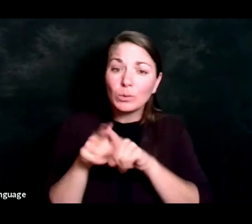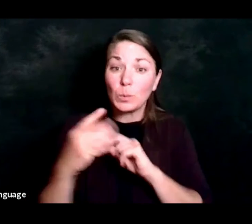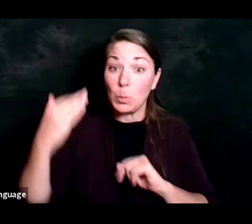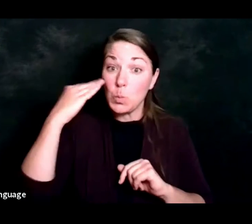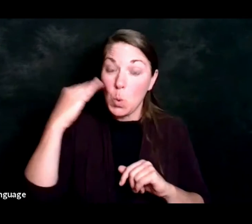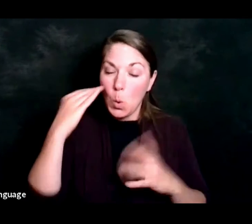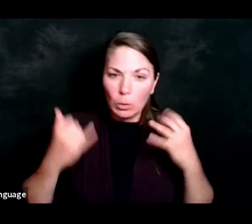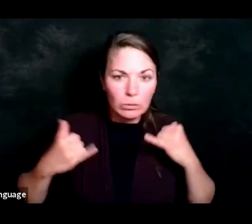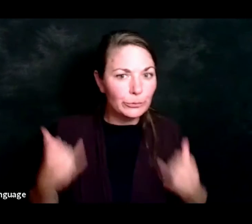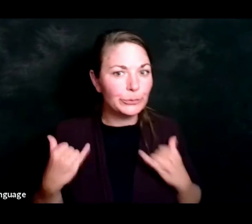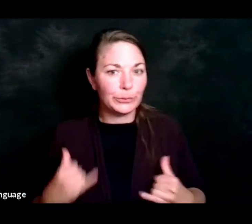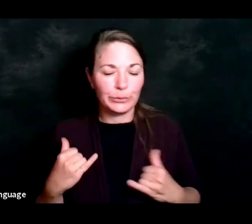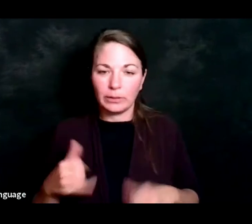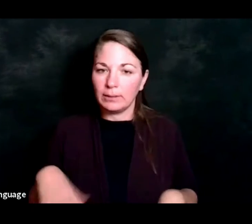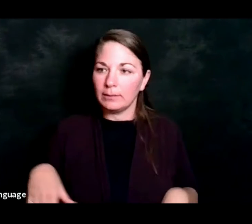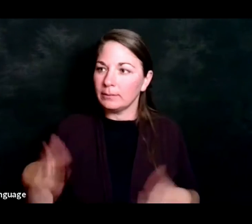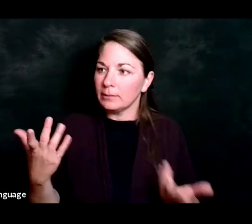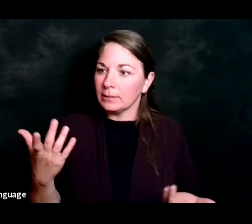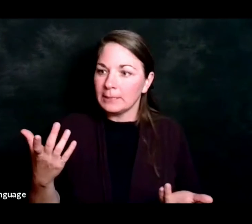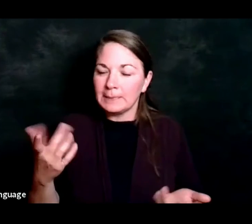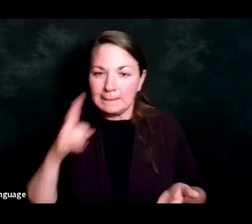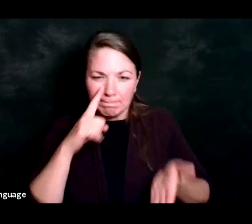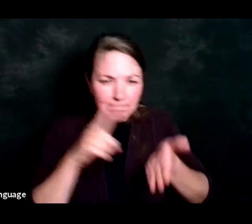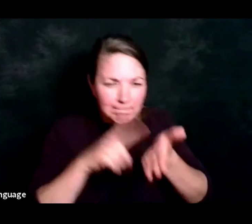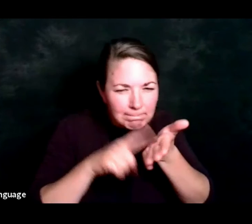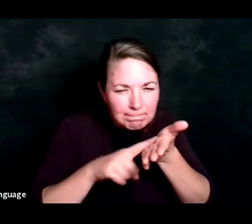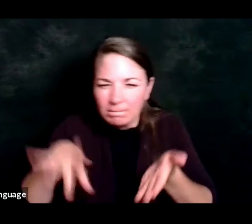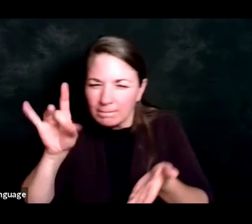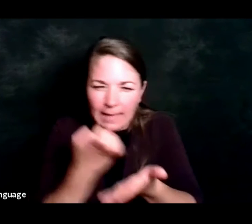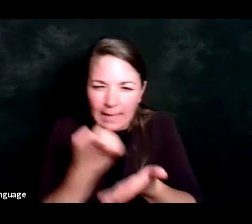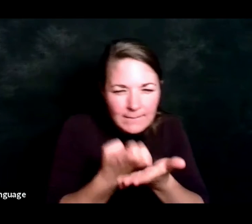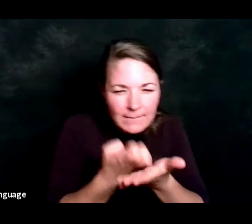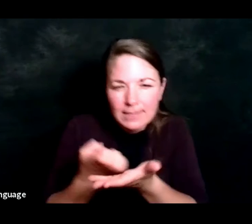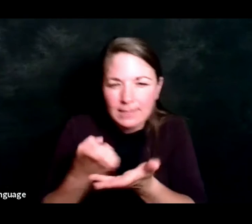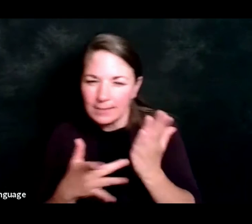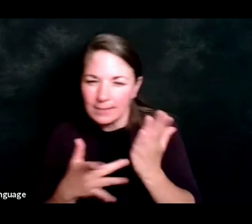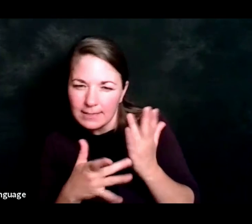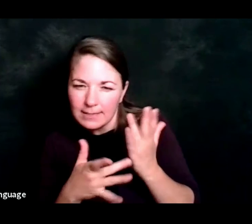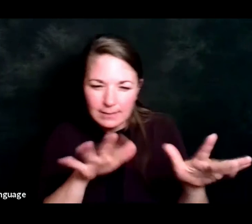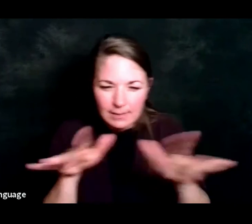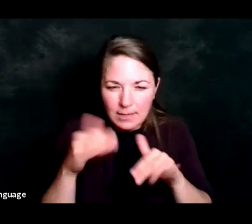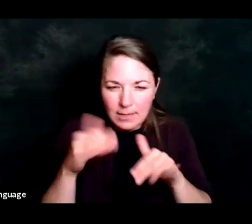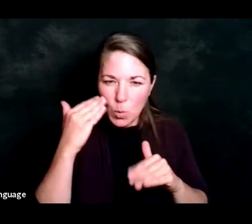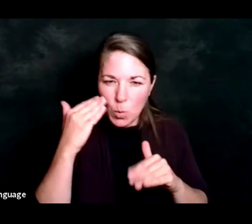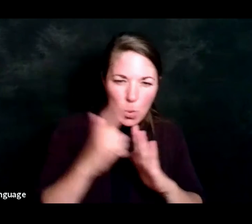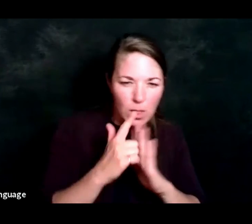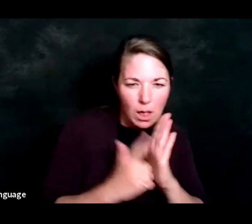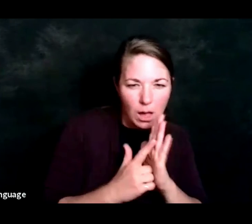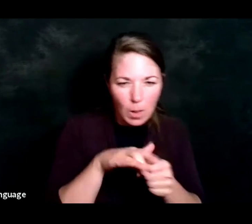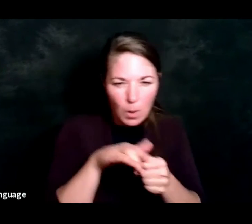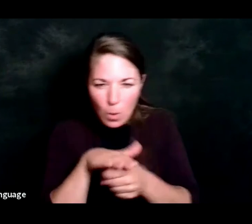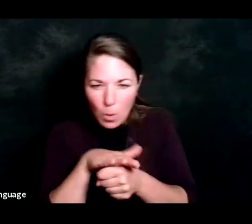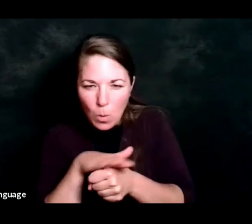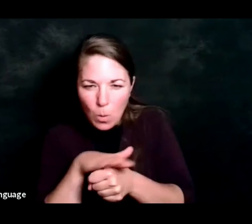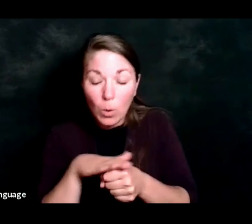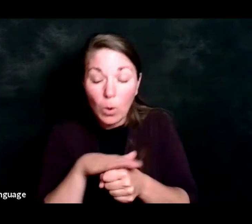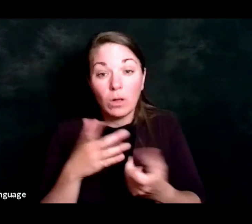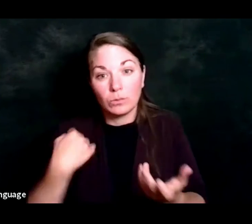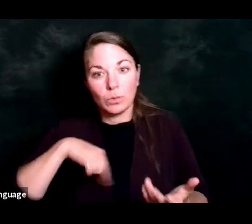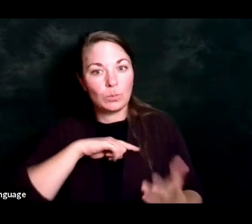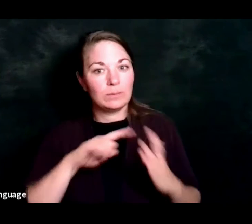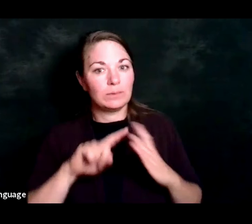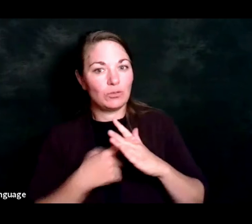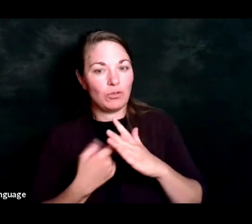the latest laws and jurisdictions that we need to follow. So we've started by having some classes